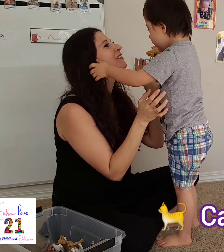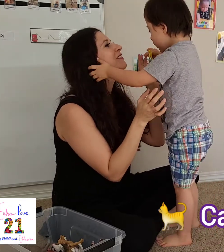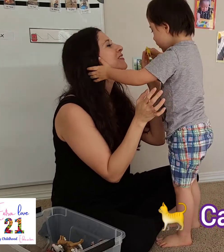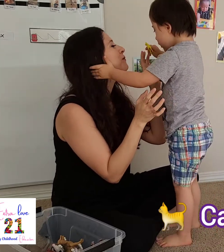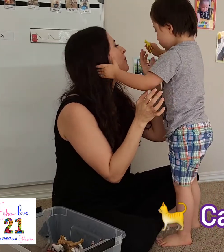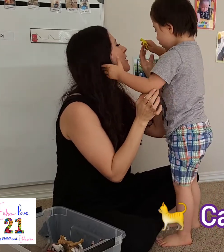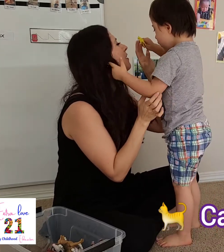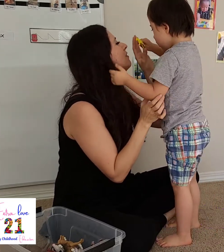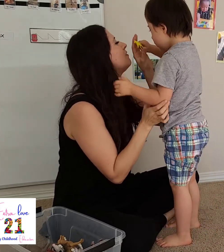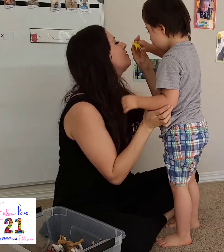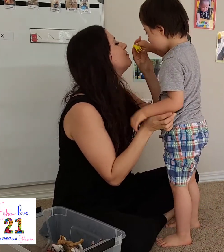Meow.